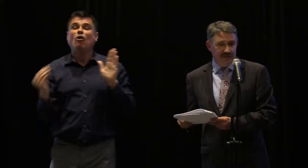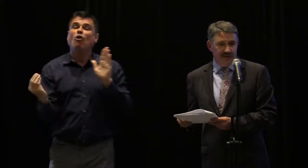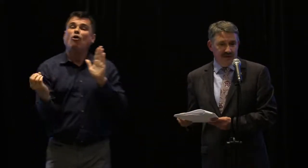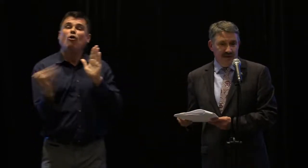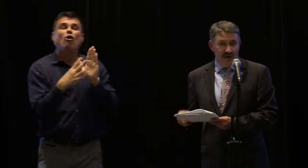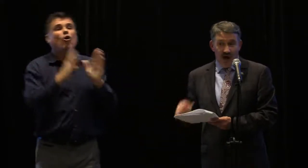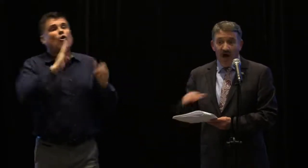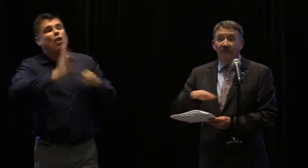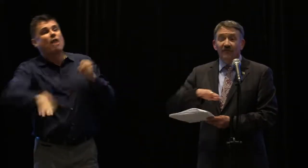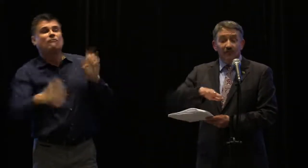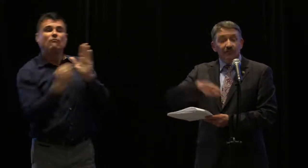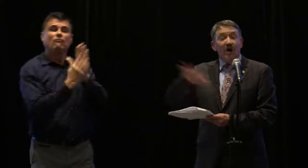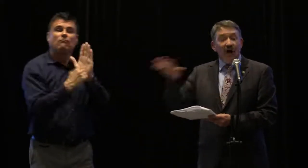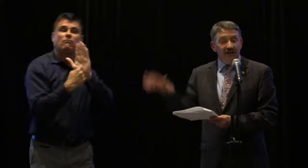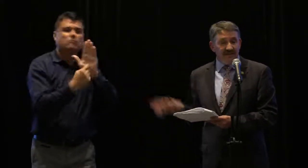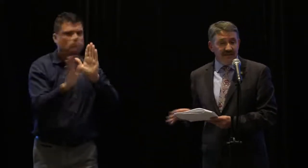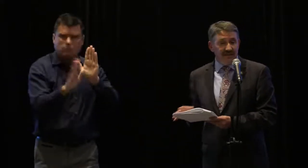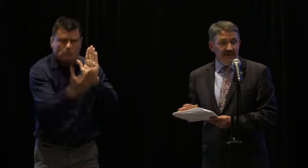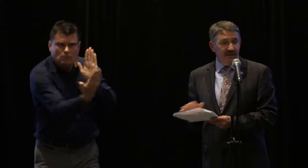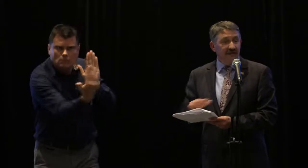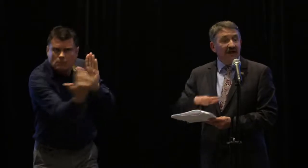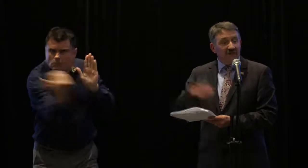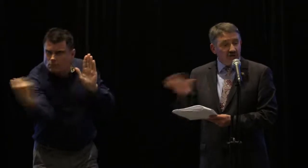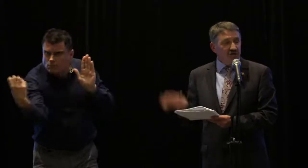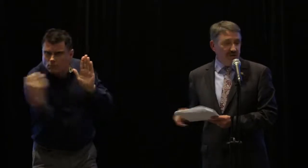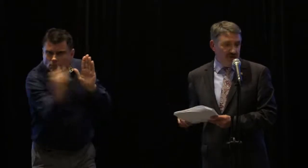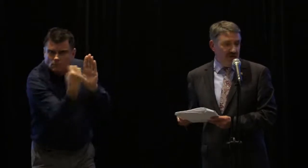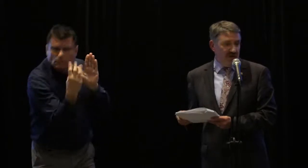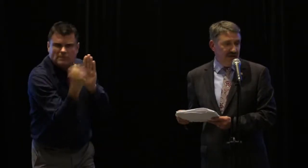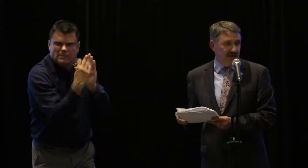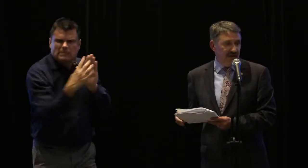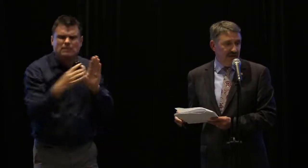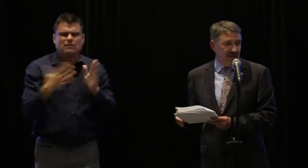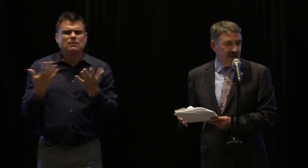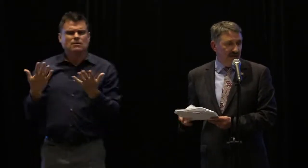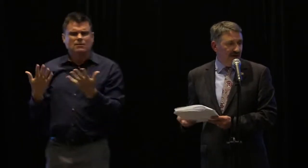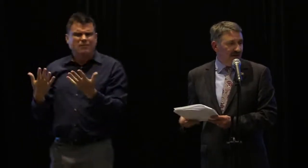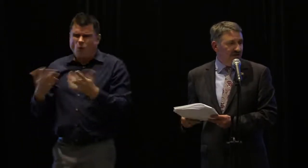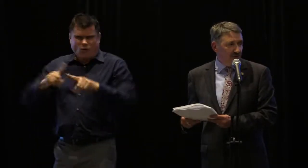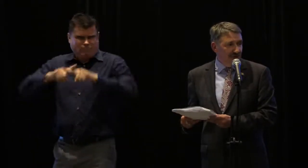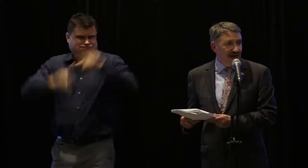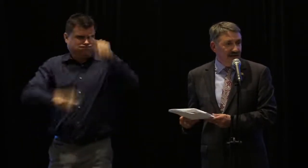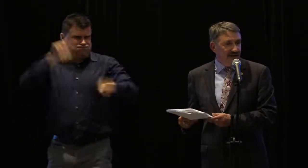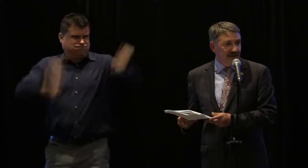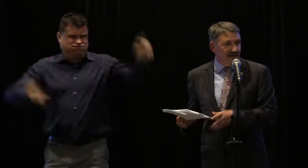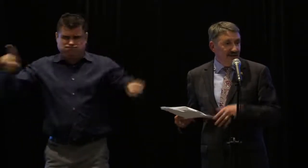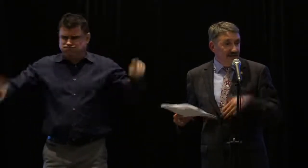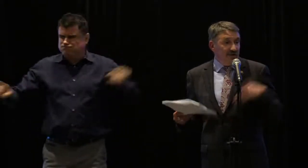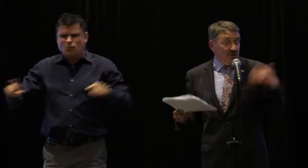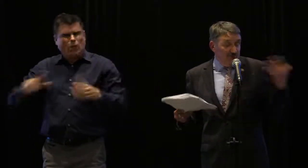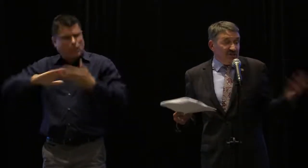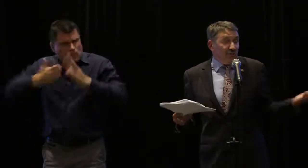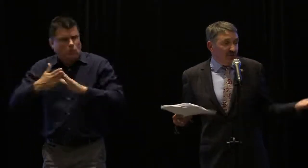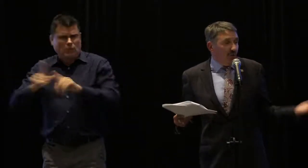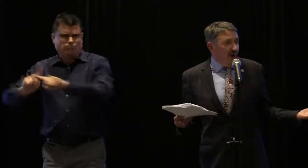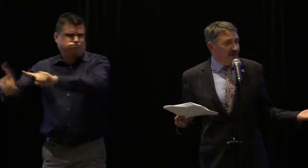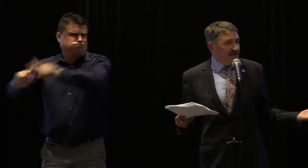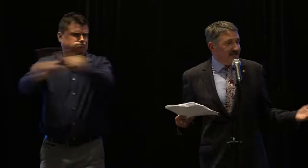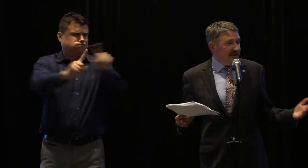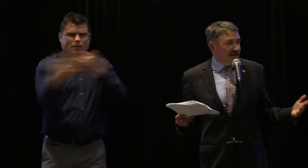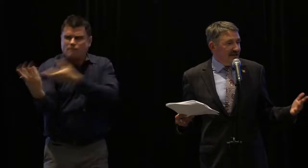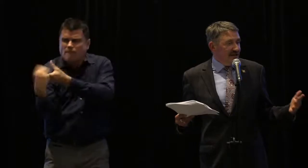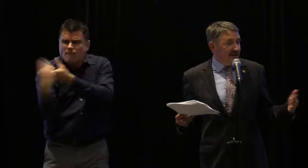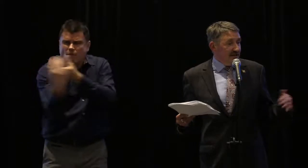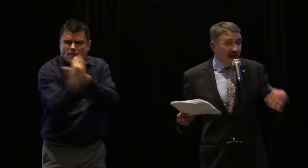involvement of the broadest diverse community, so that the principle